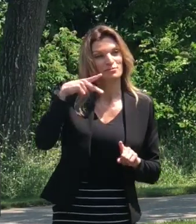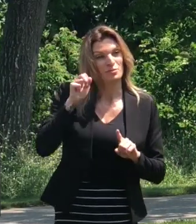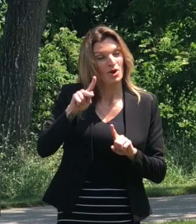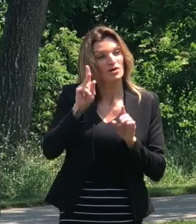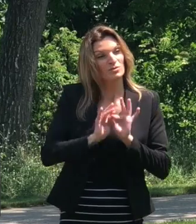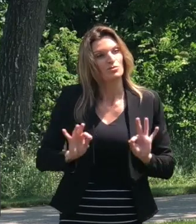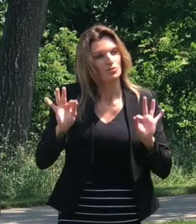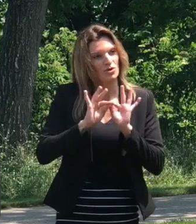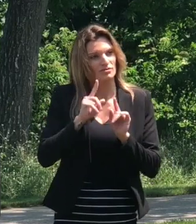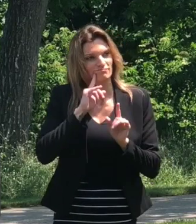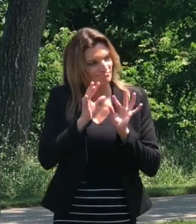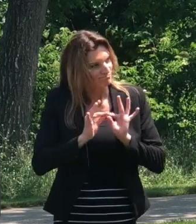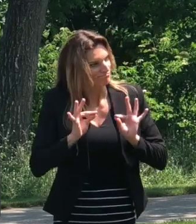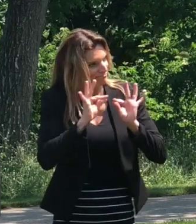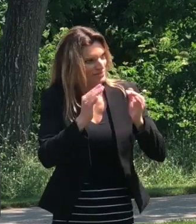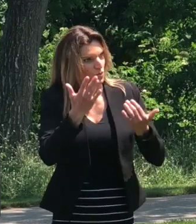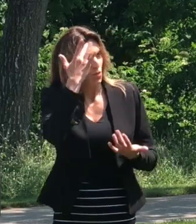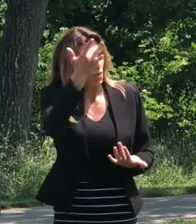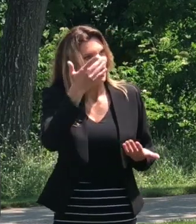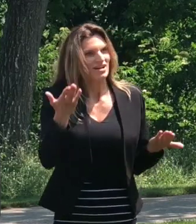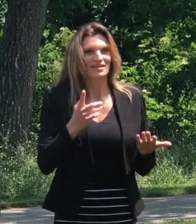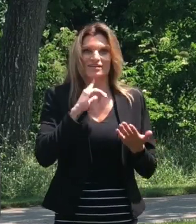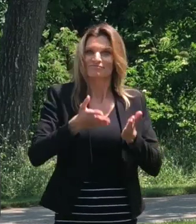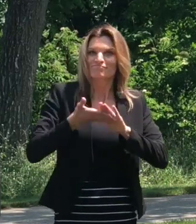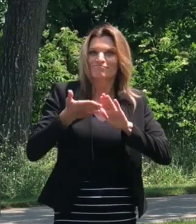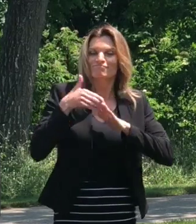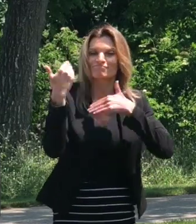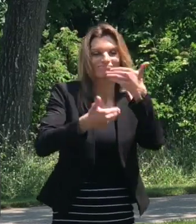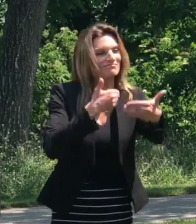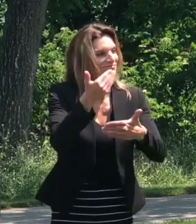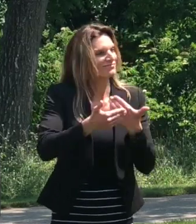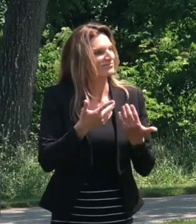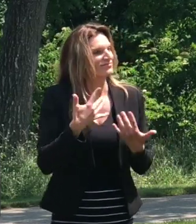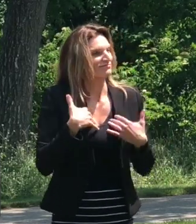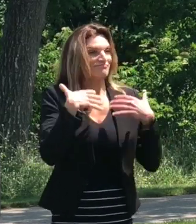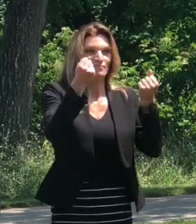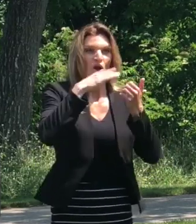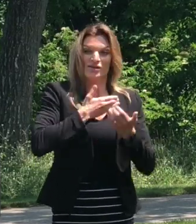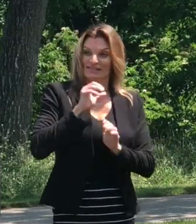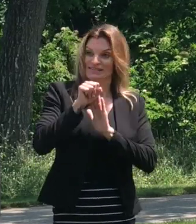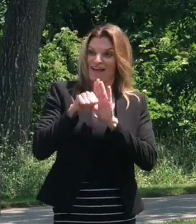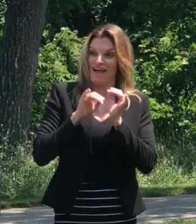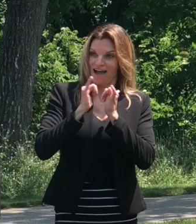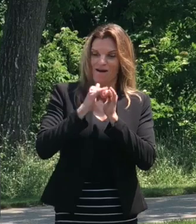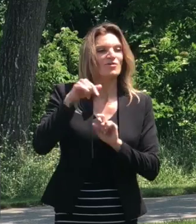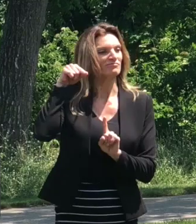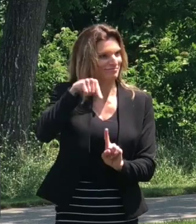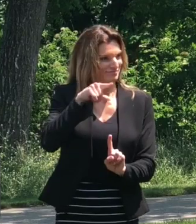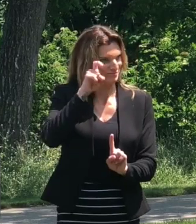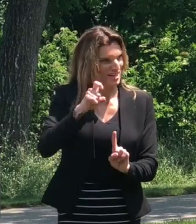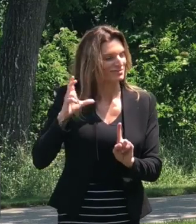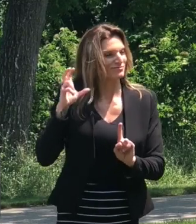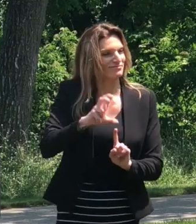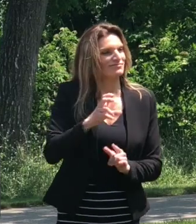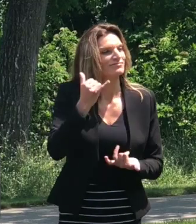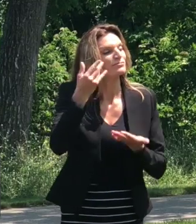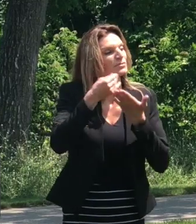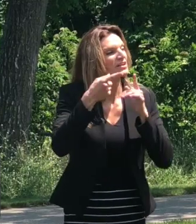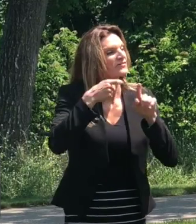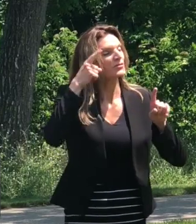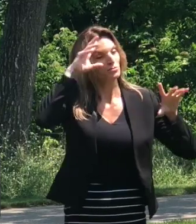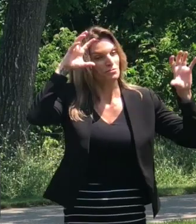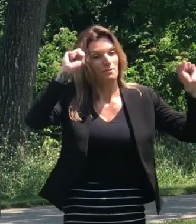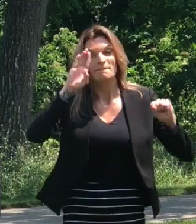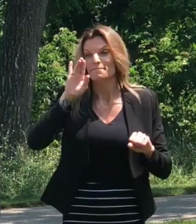essential infrastructure, and accordingly, we should invest. Now, with federal funds from President Biden's American Rescue